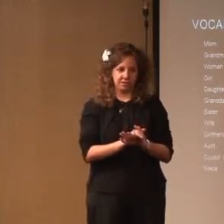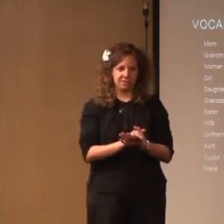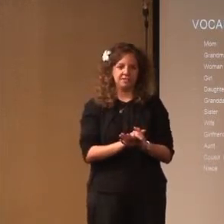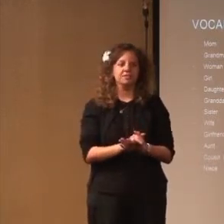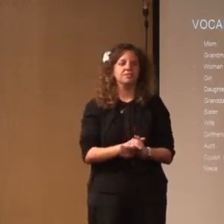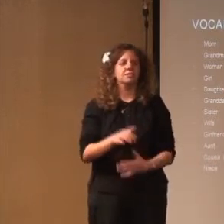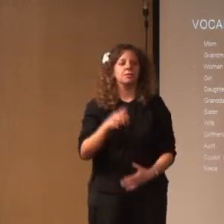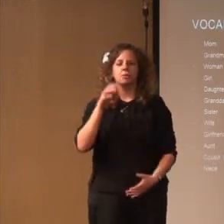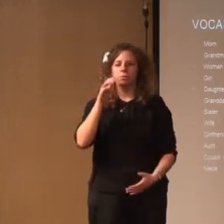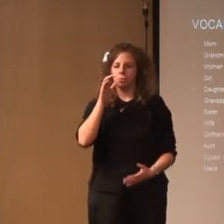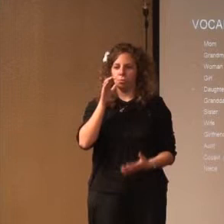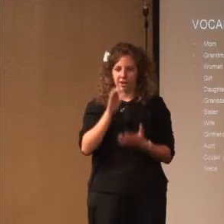Okay, wife.